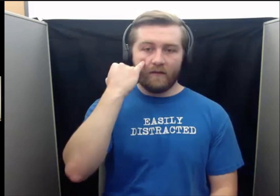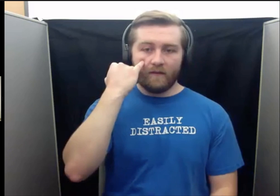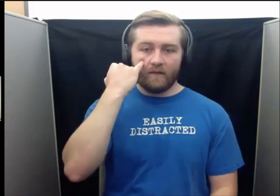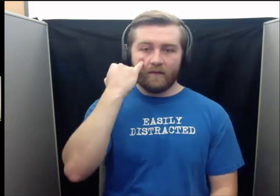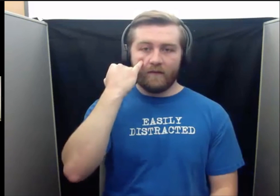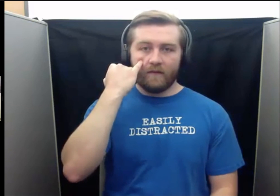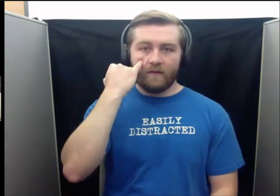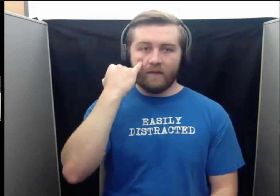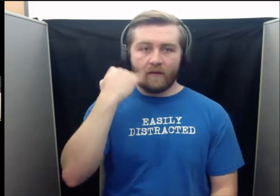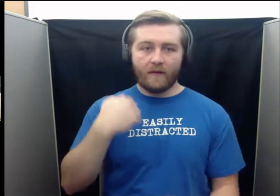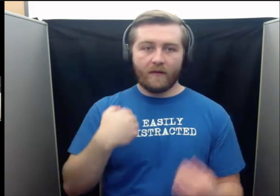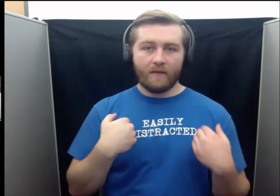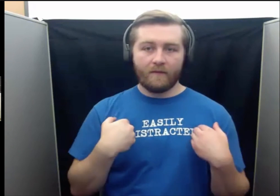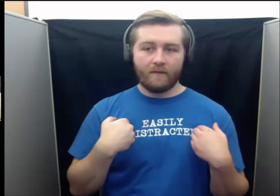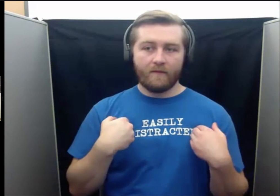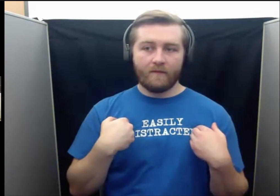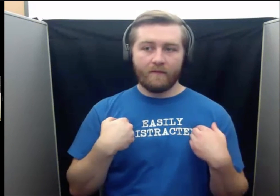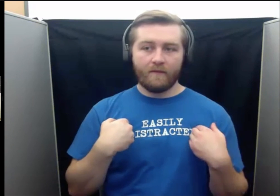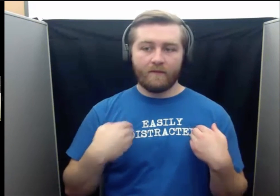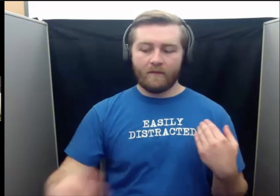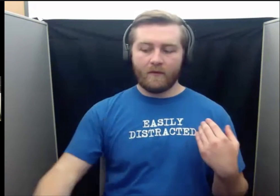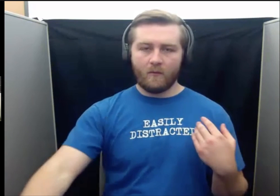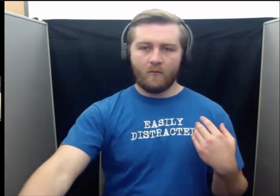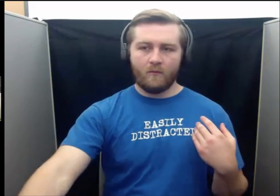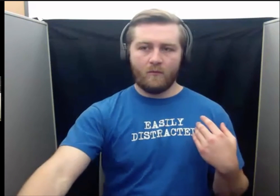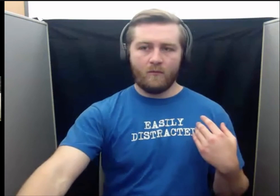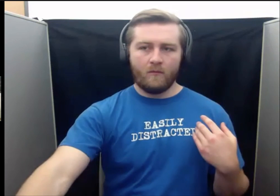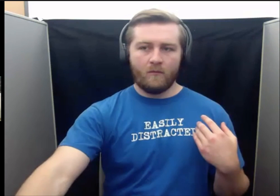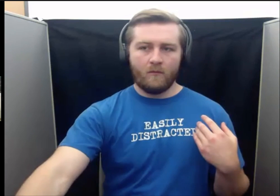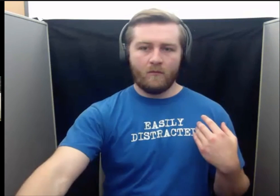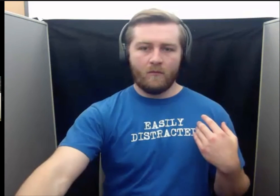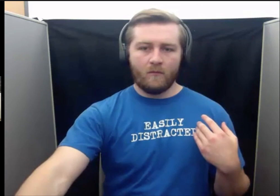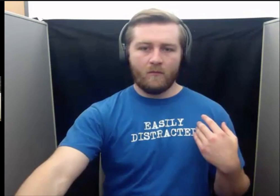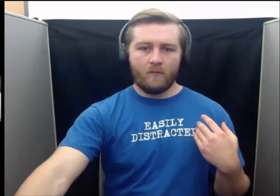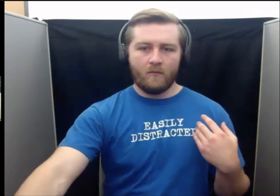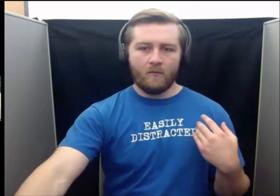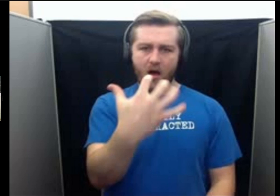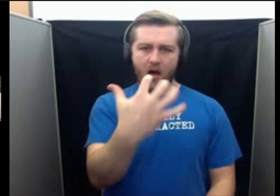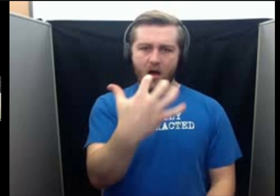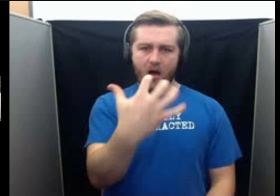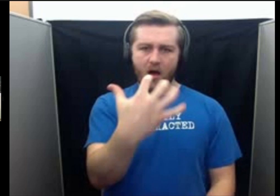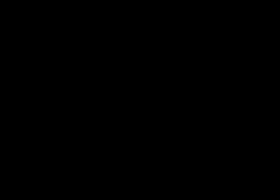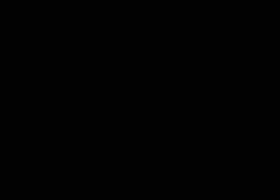degrees Fahrenheit, then you take those